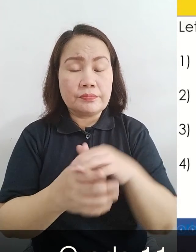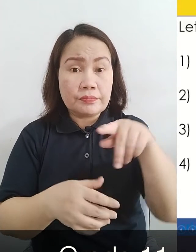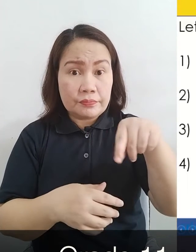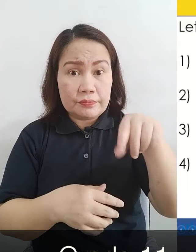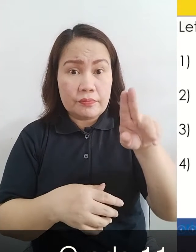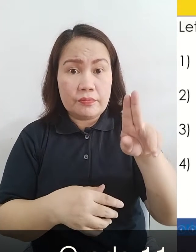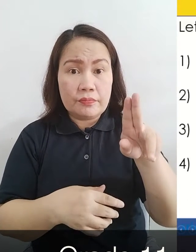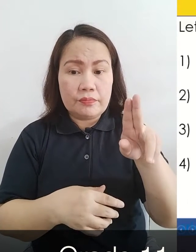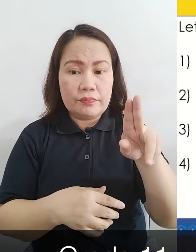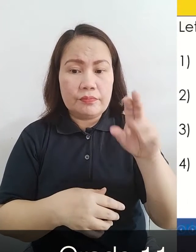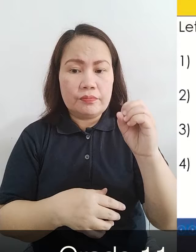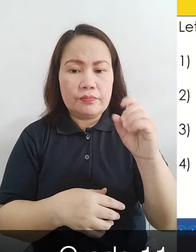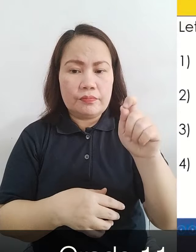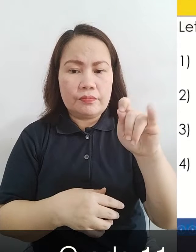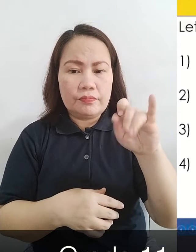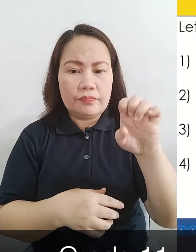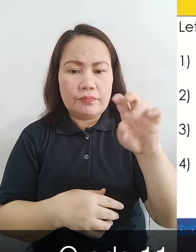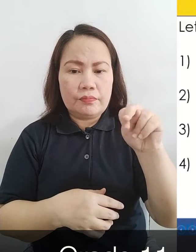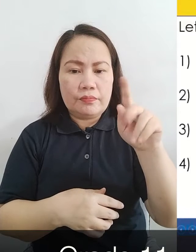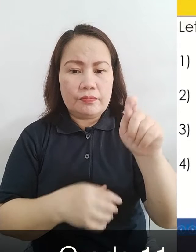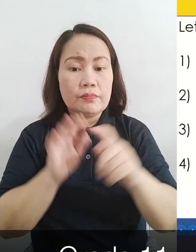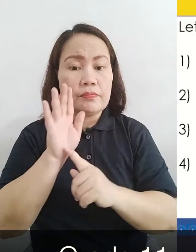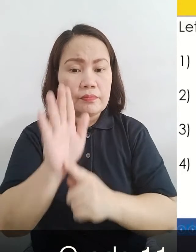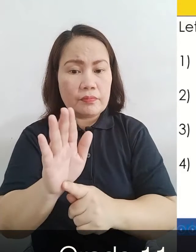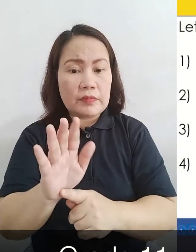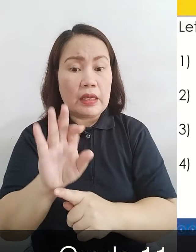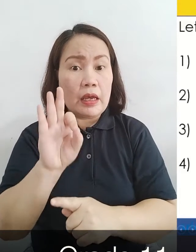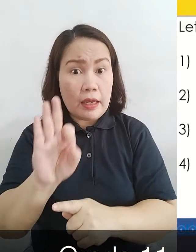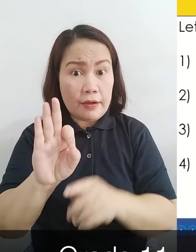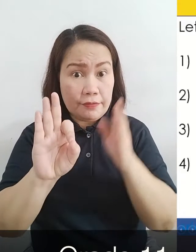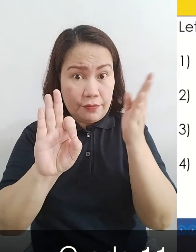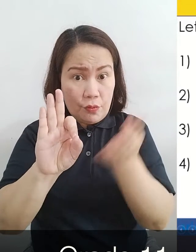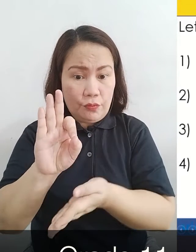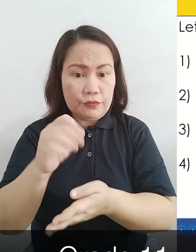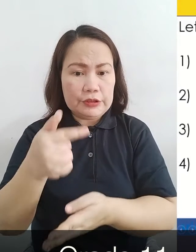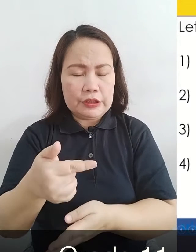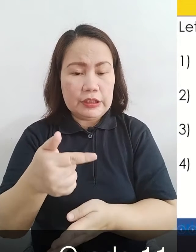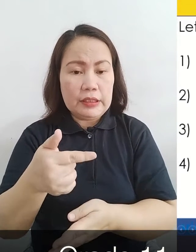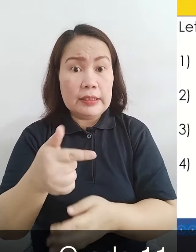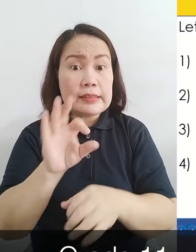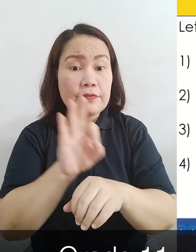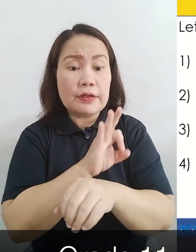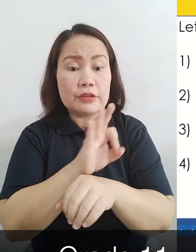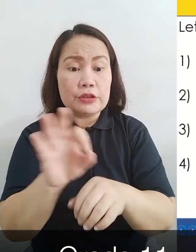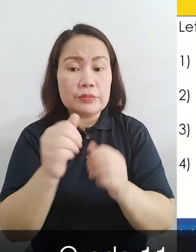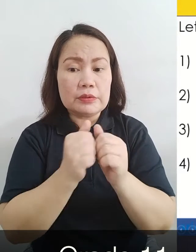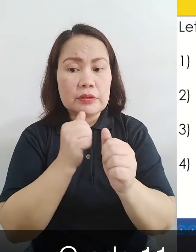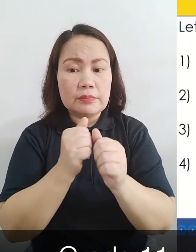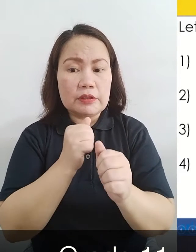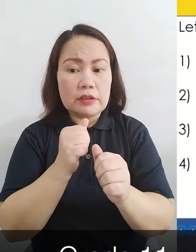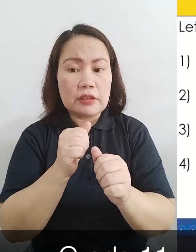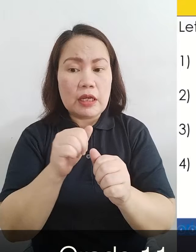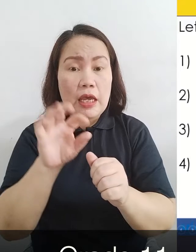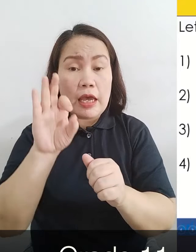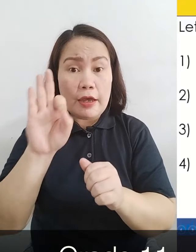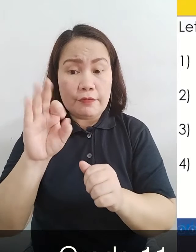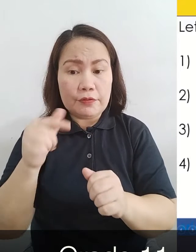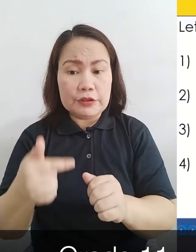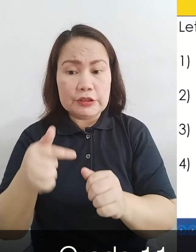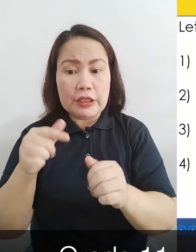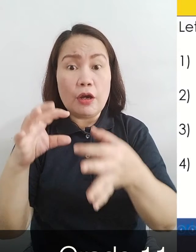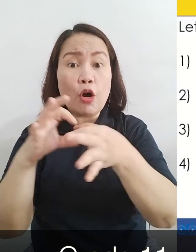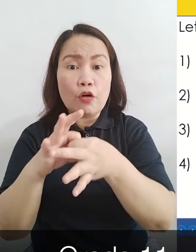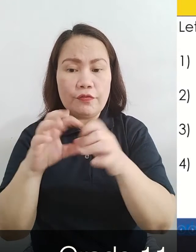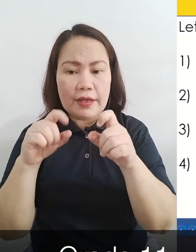Next, their quotient, denoted by f over g, is the function defined by f